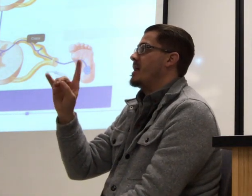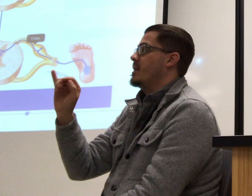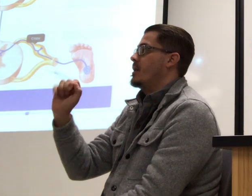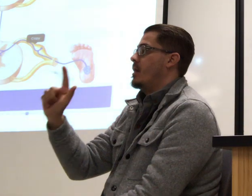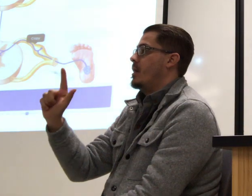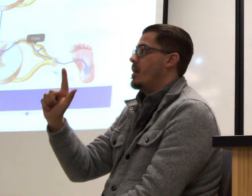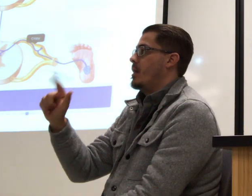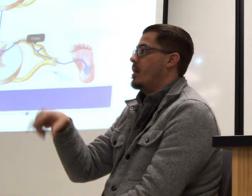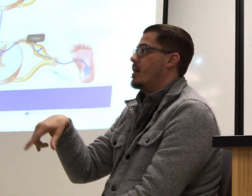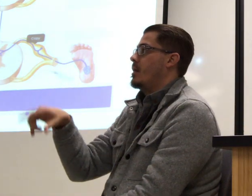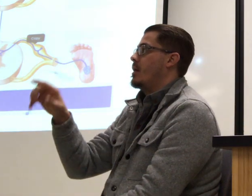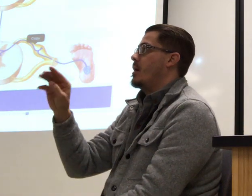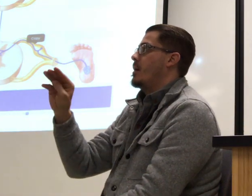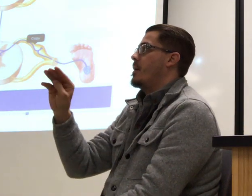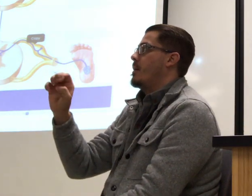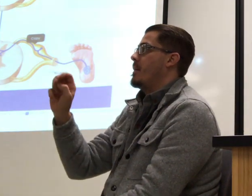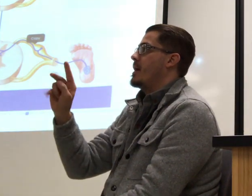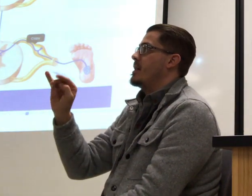lemniscal